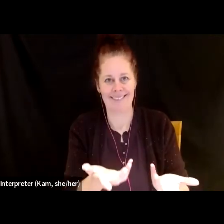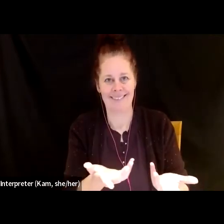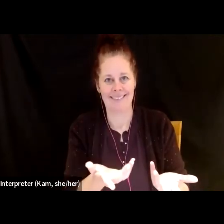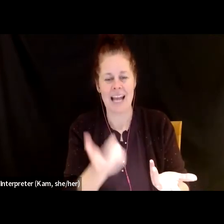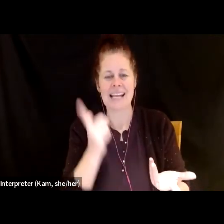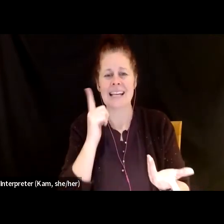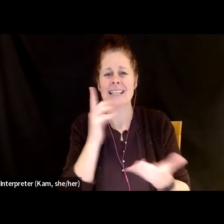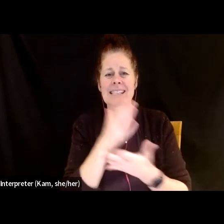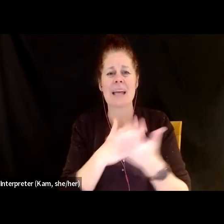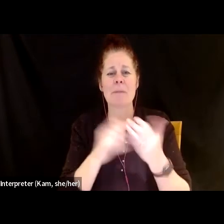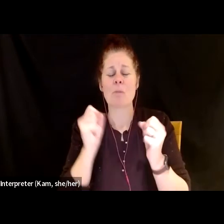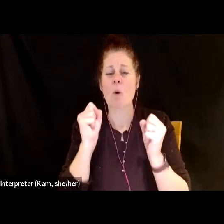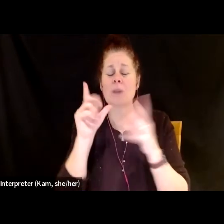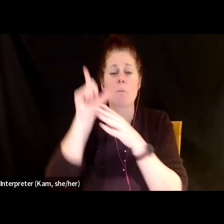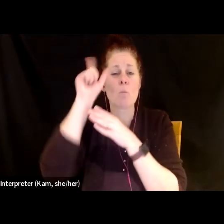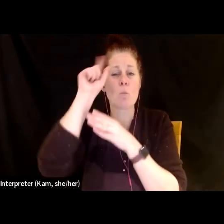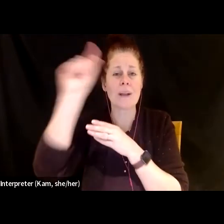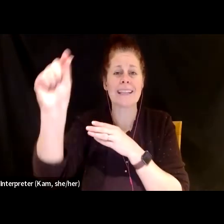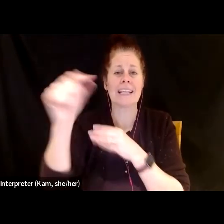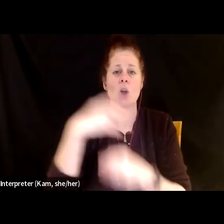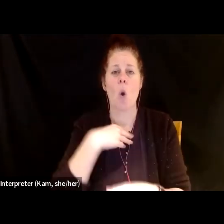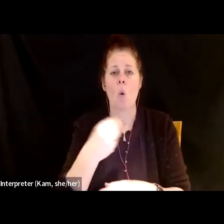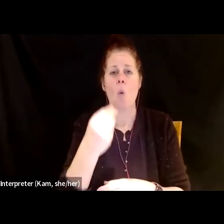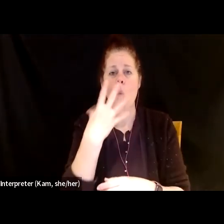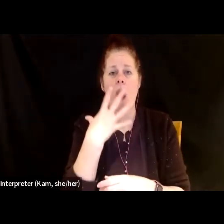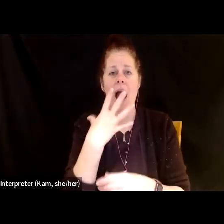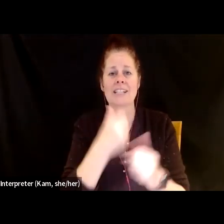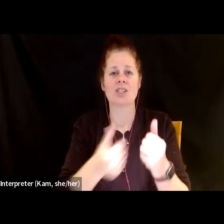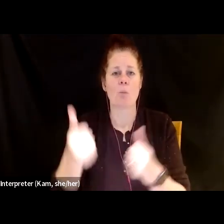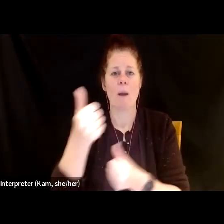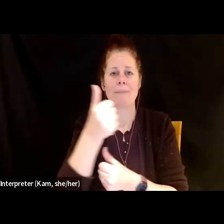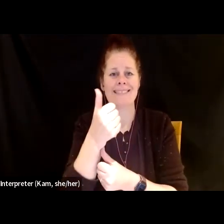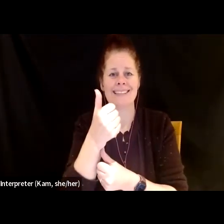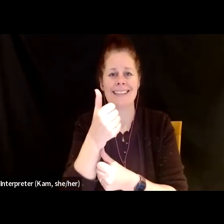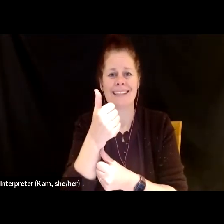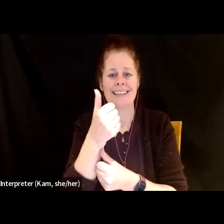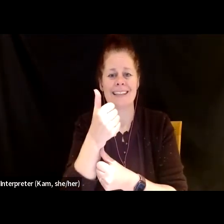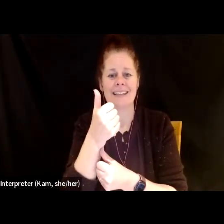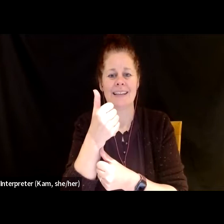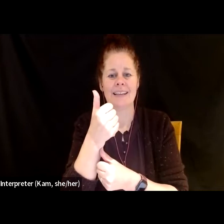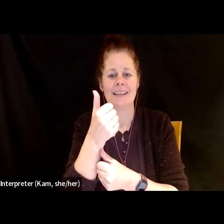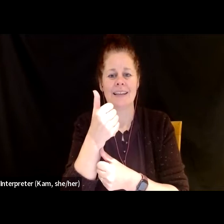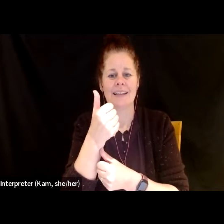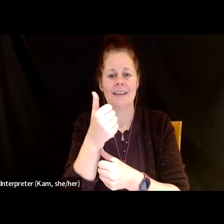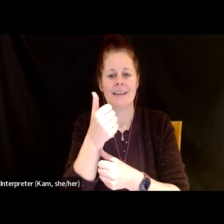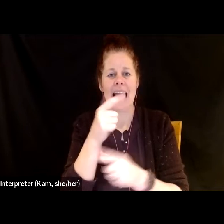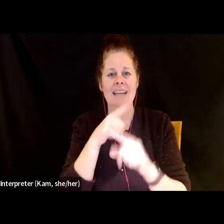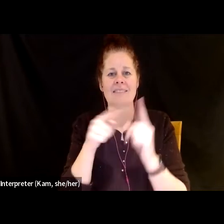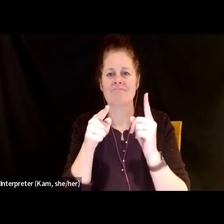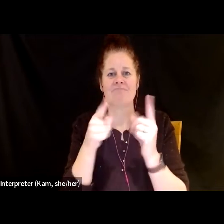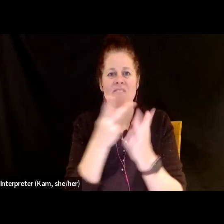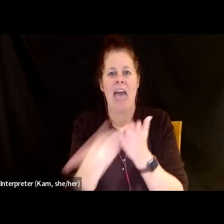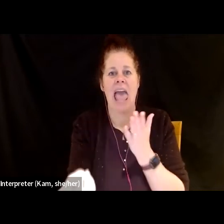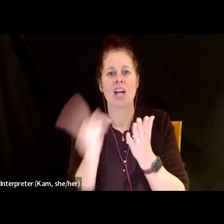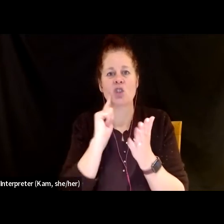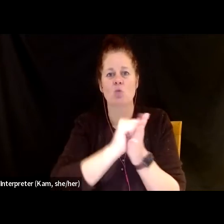anti-white supremacy strategies in the world have failed to dislodge white body supremacy from our culture. So hopefully